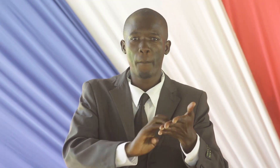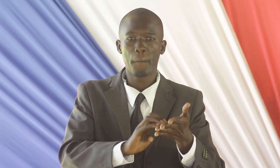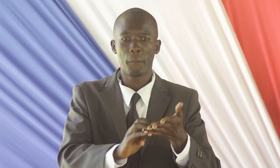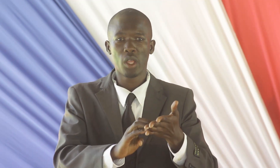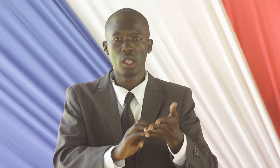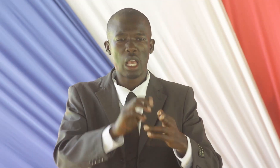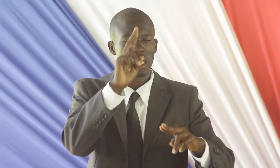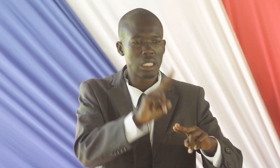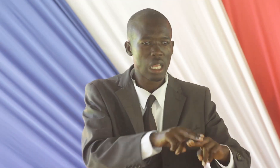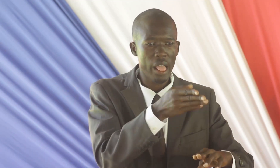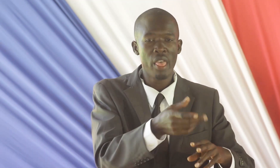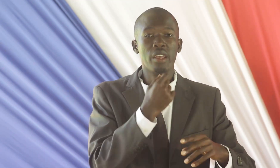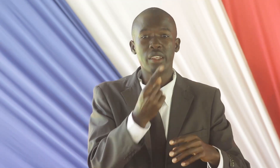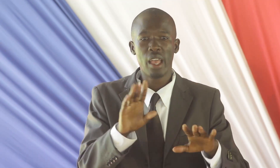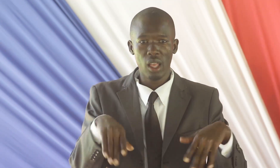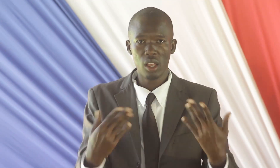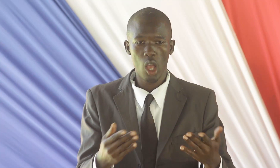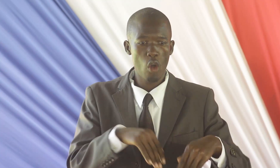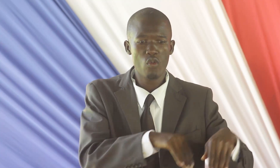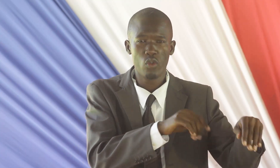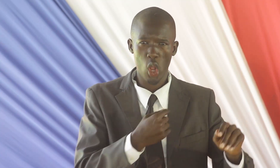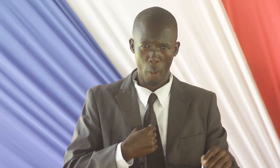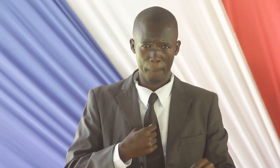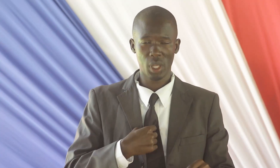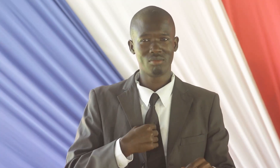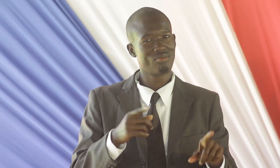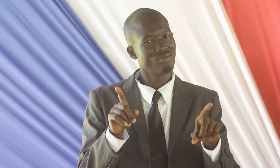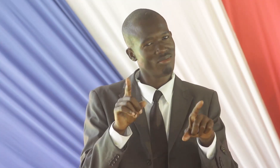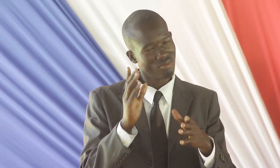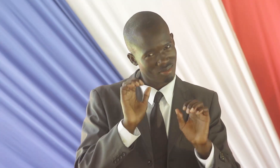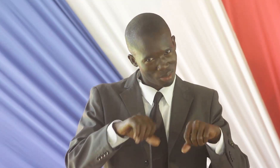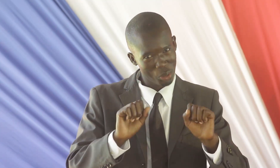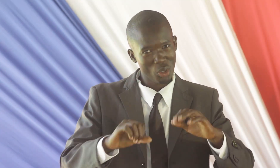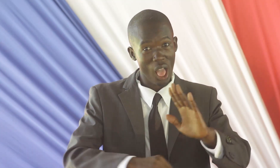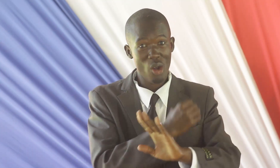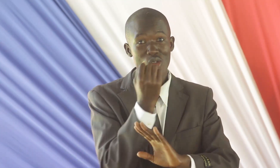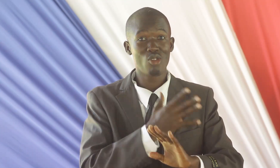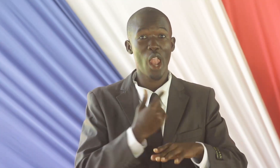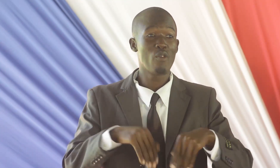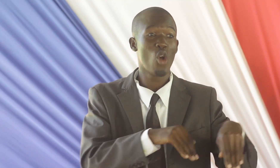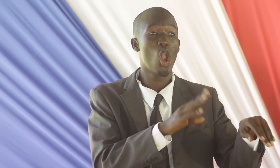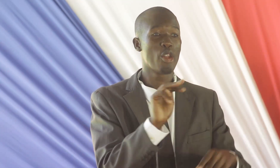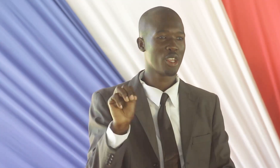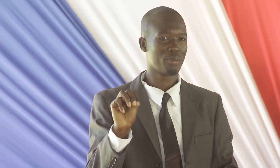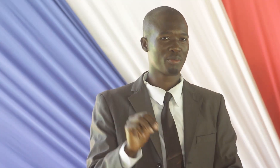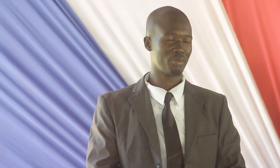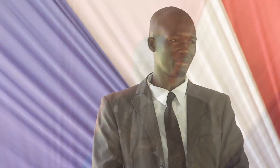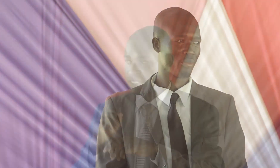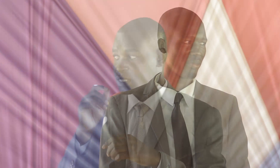custom, and he said unto him, follow me. And he arose and followed him.